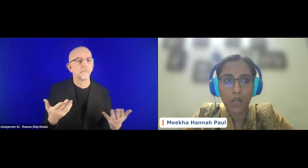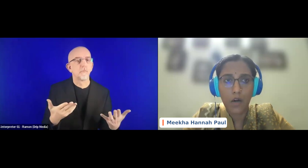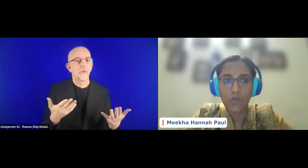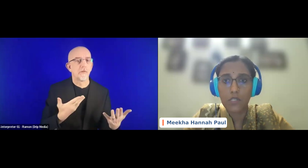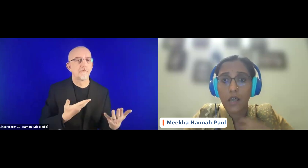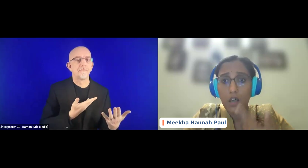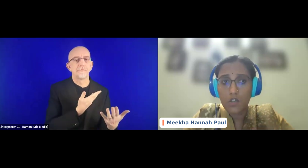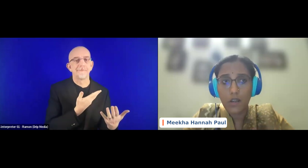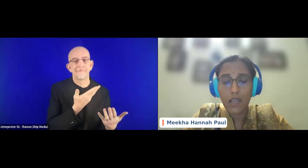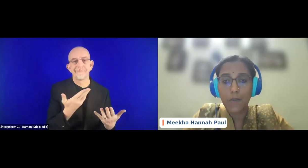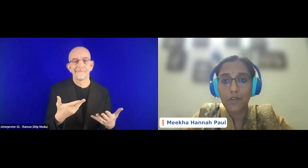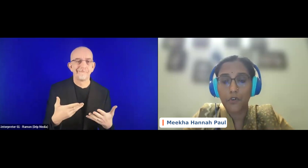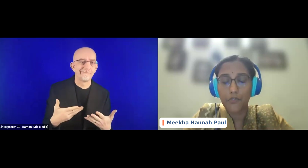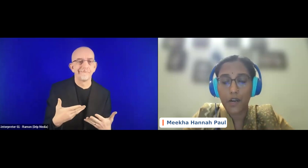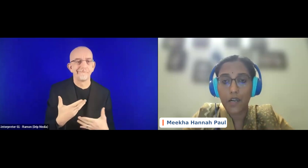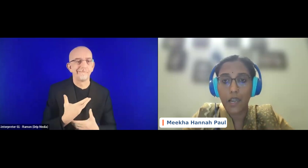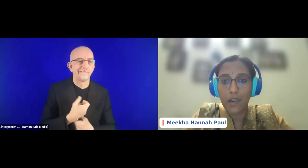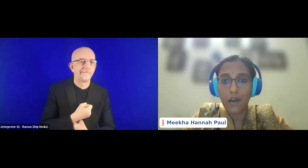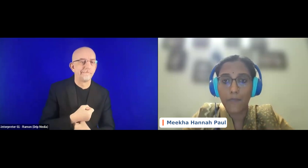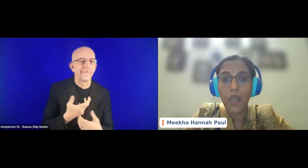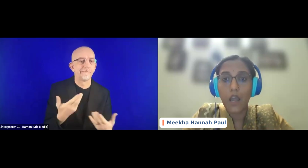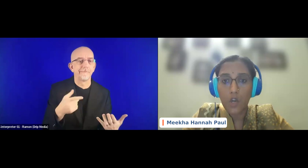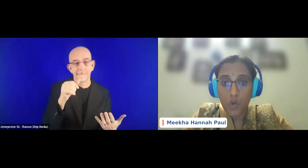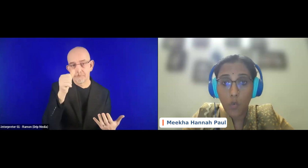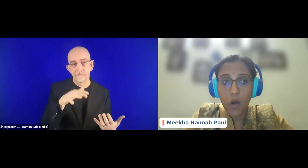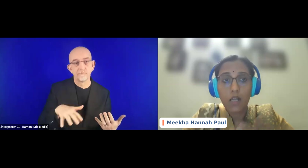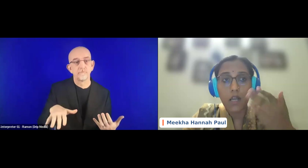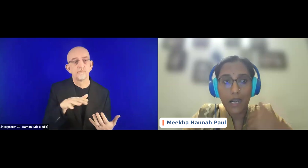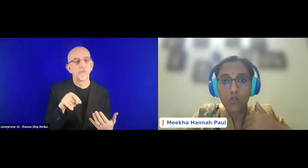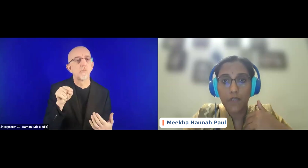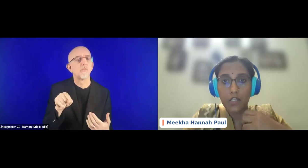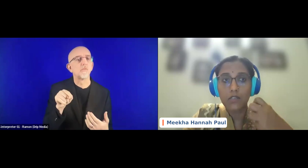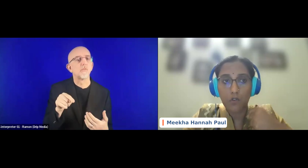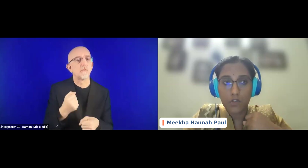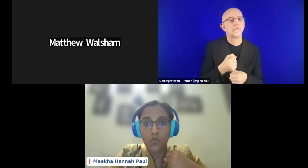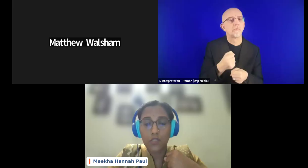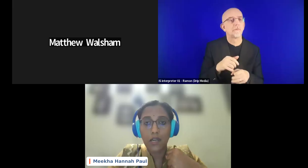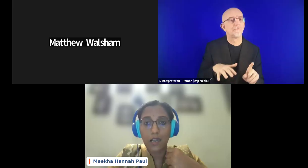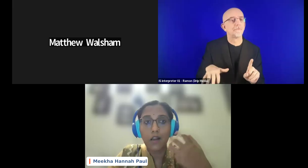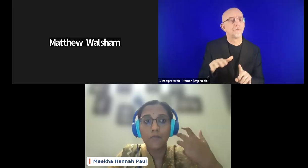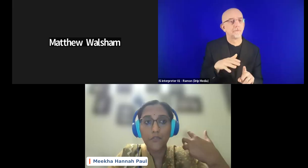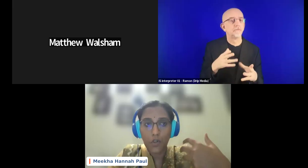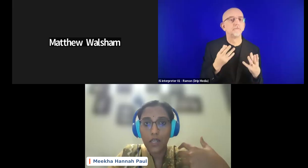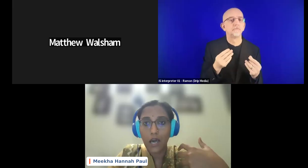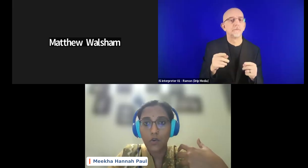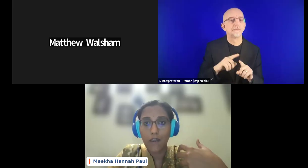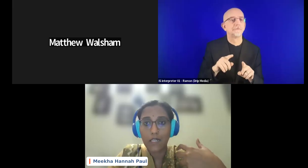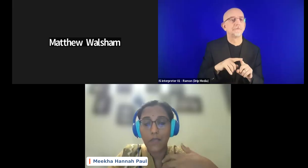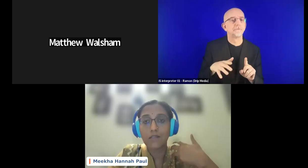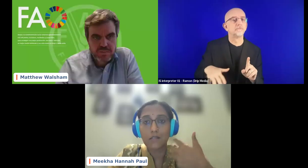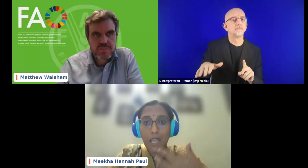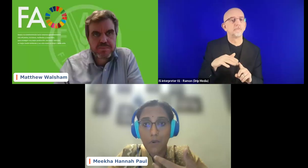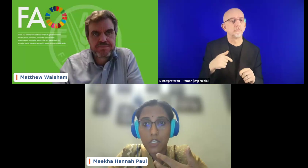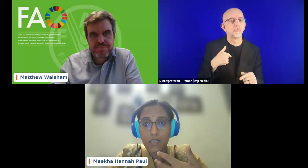vulnerable and poorer households, to really come in the forefront and do work, get those wages, also use that income for their household